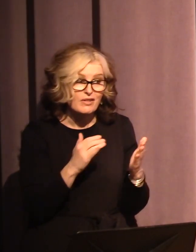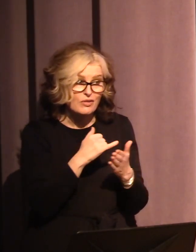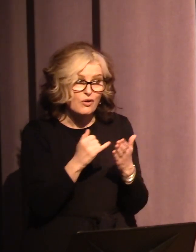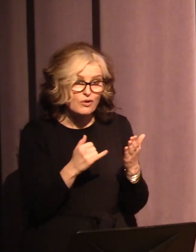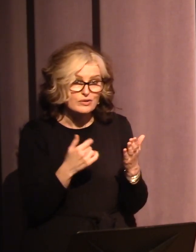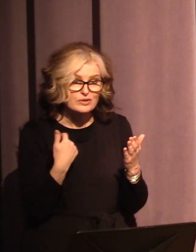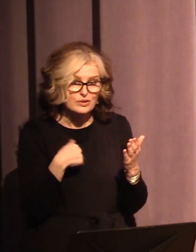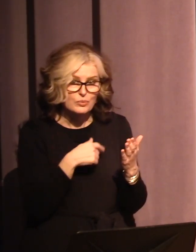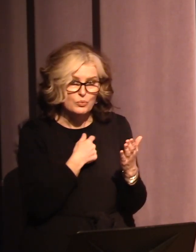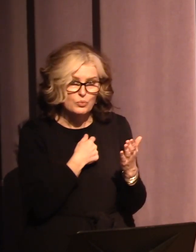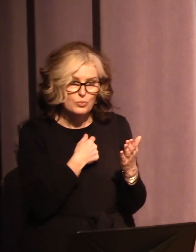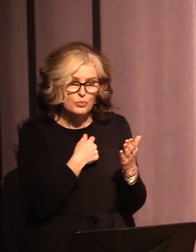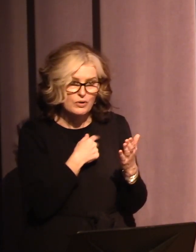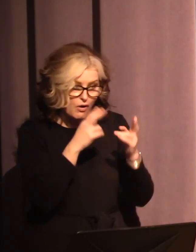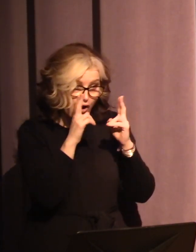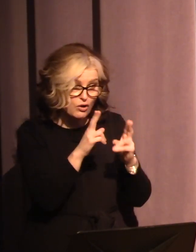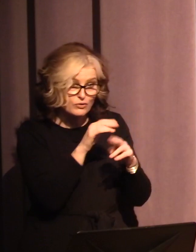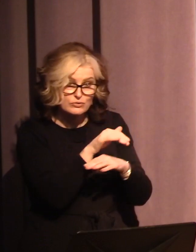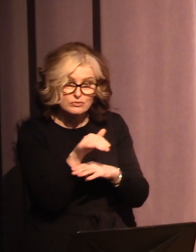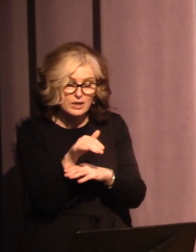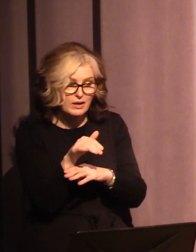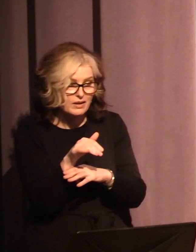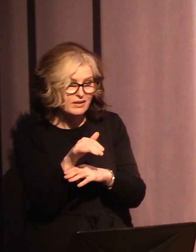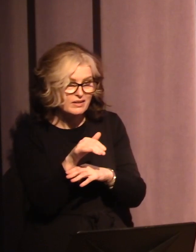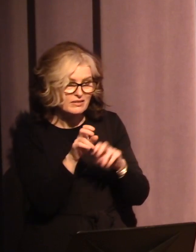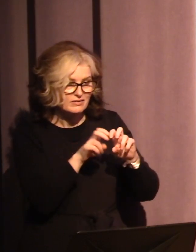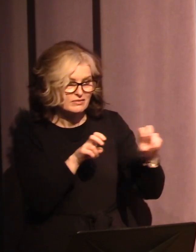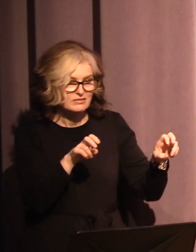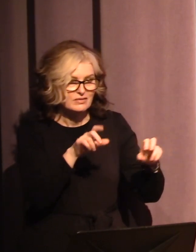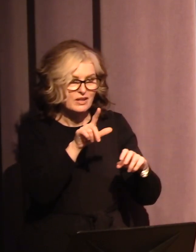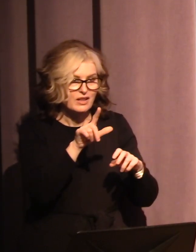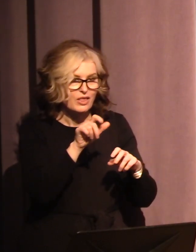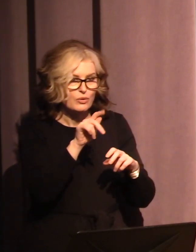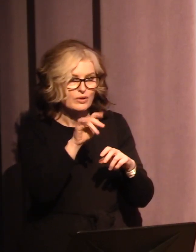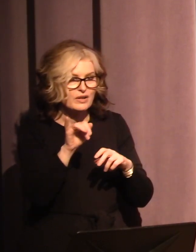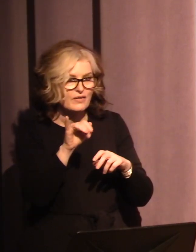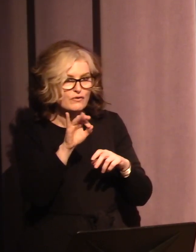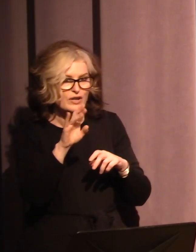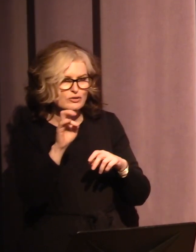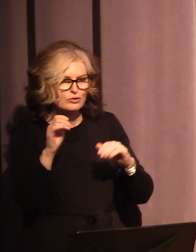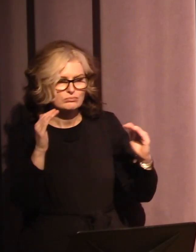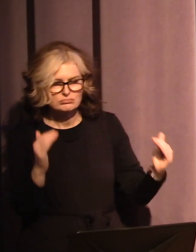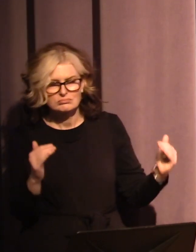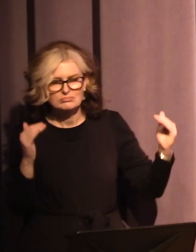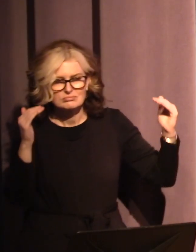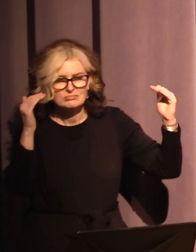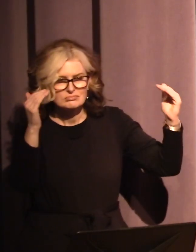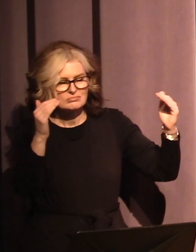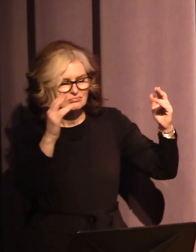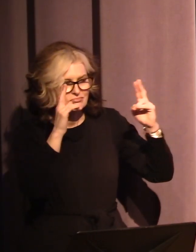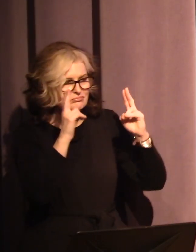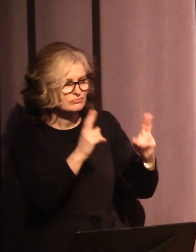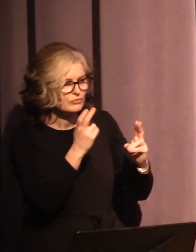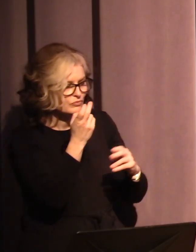that we're honoring tonight, LaToya Ruby Frazier, has risen to that moment.